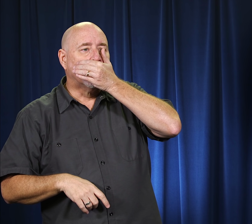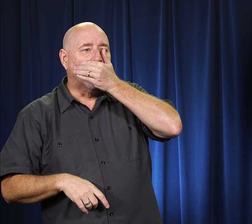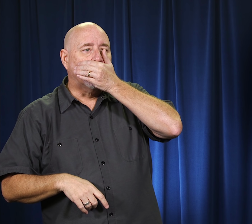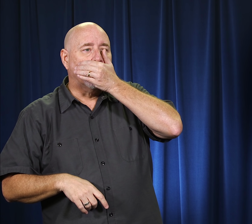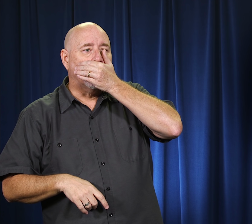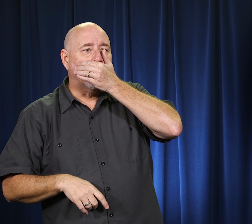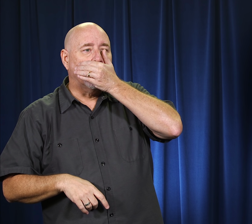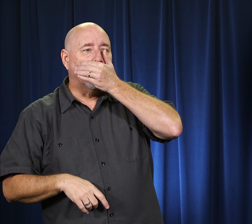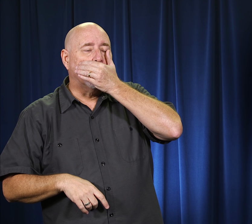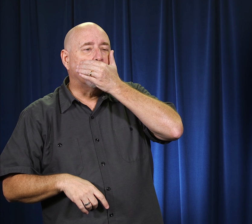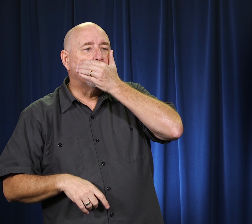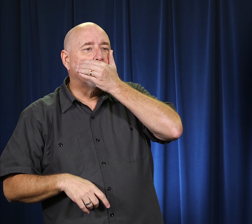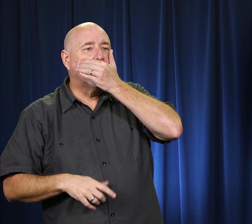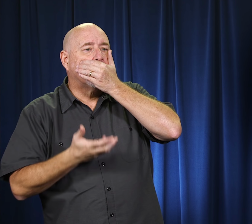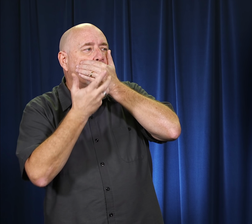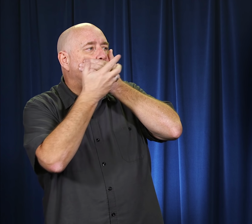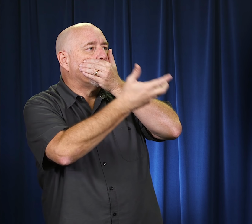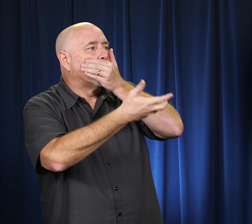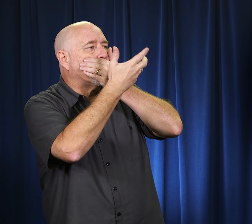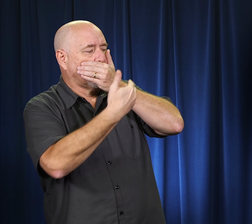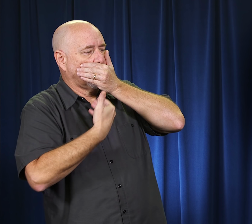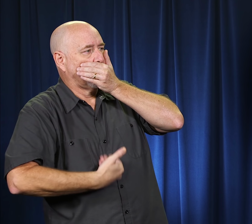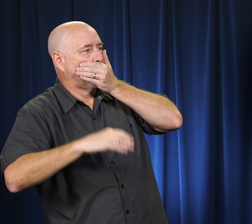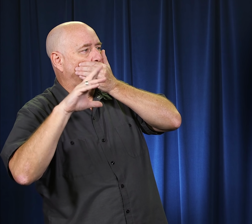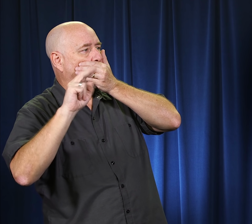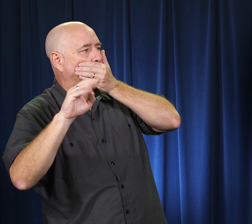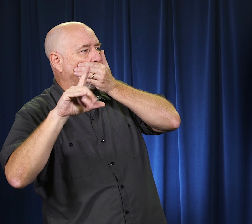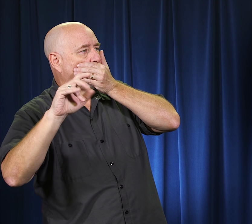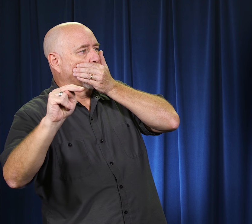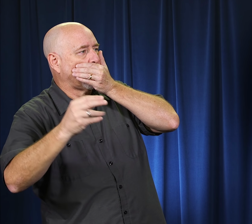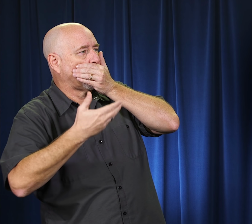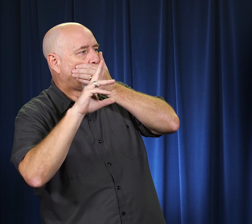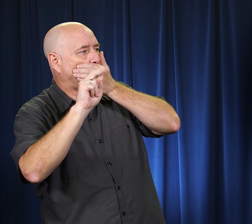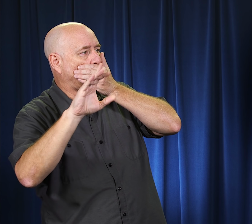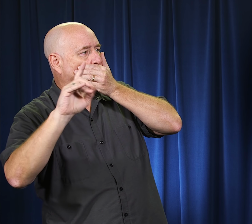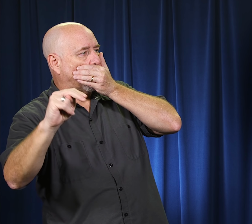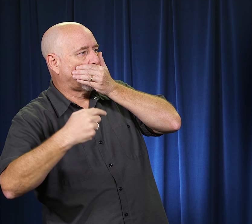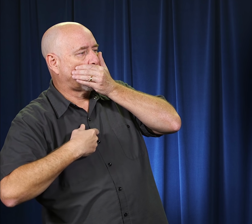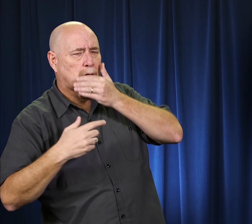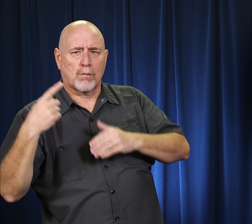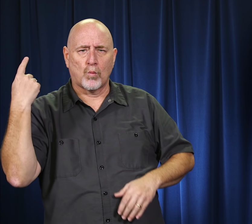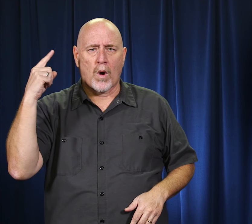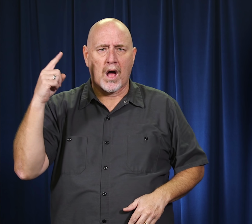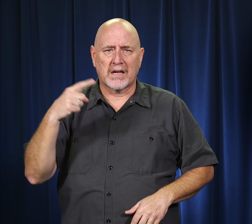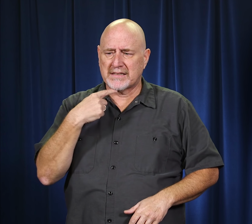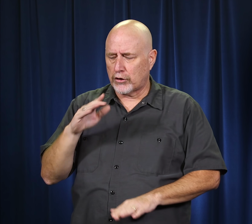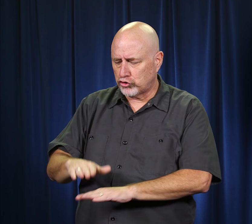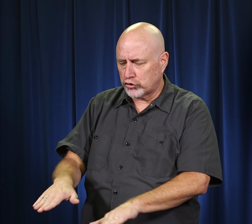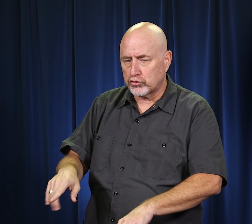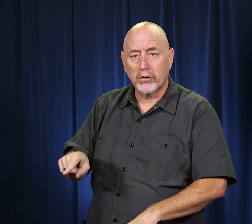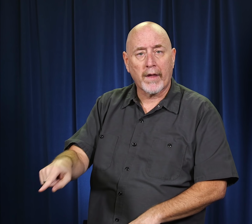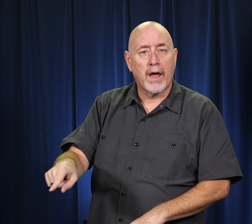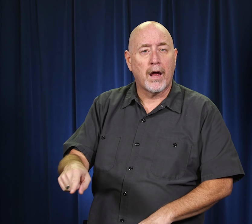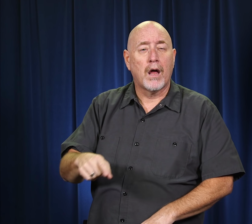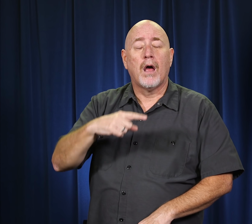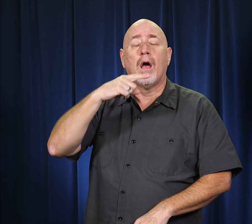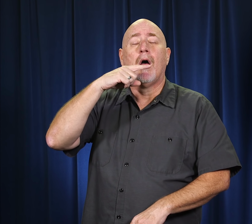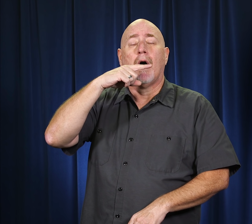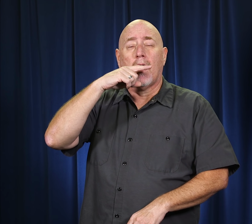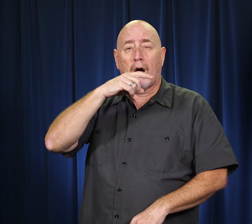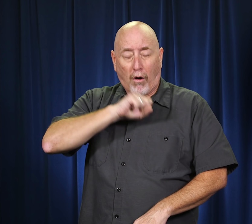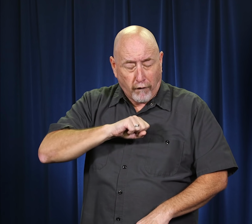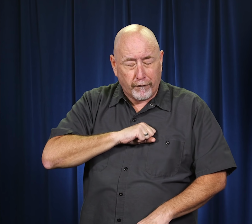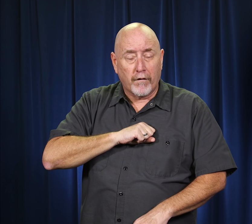his mustache or upper lip and cry, "Unclean." Why? Why do we tell our children to cover